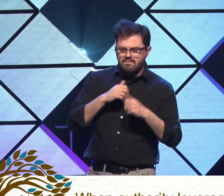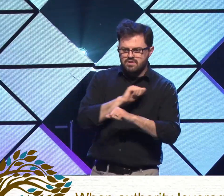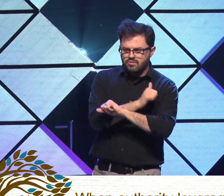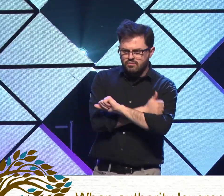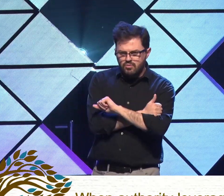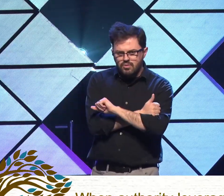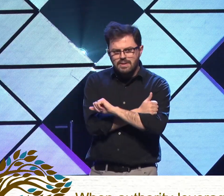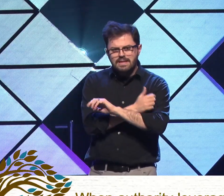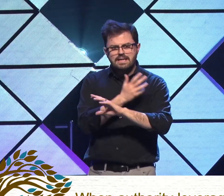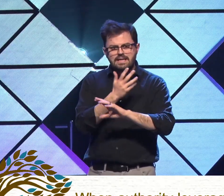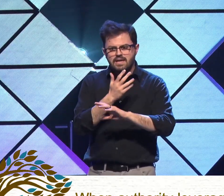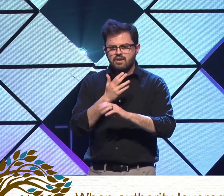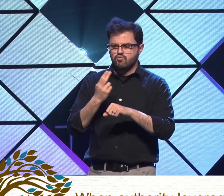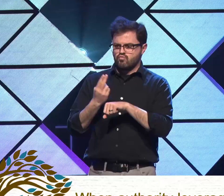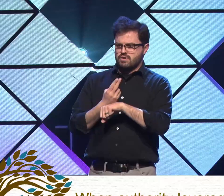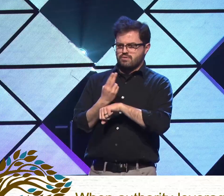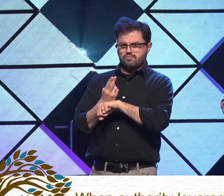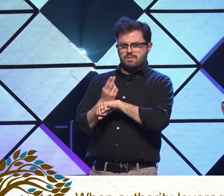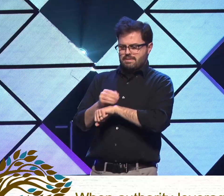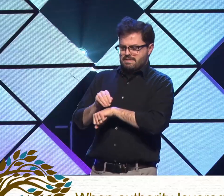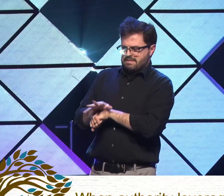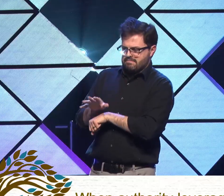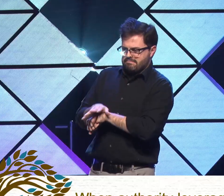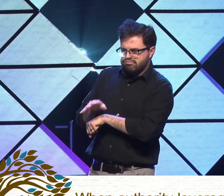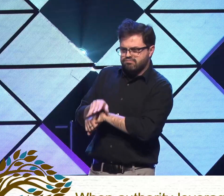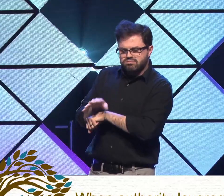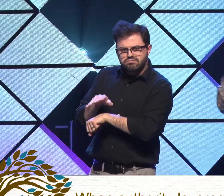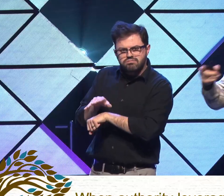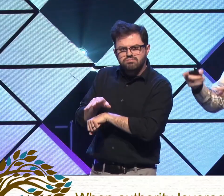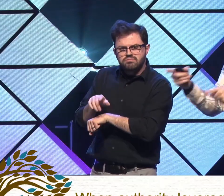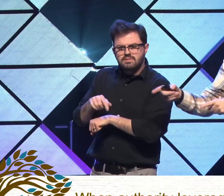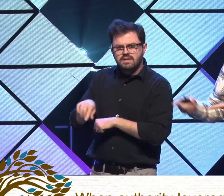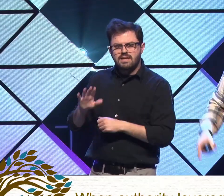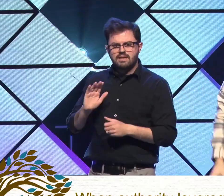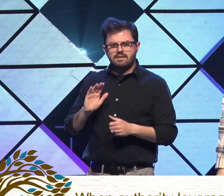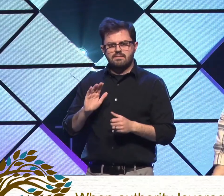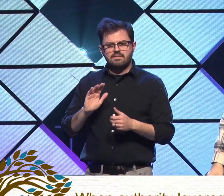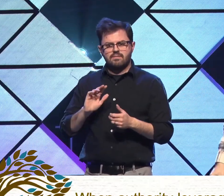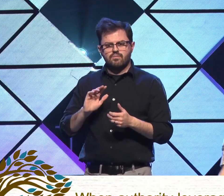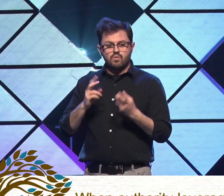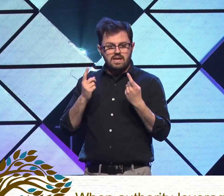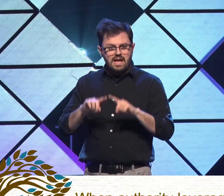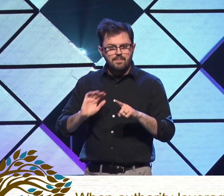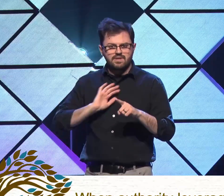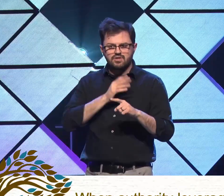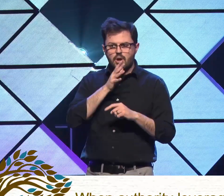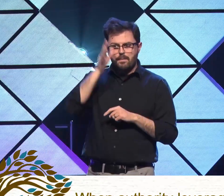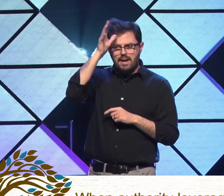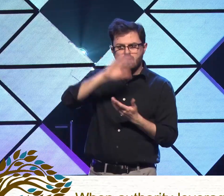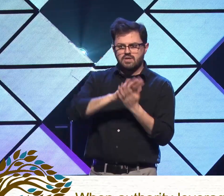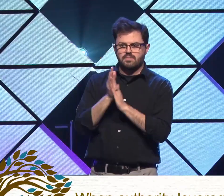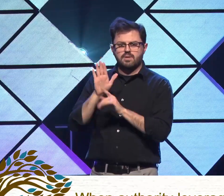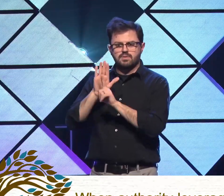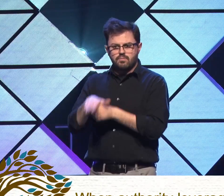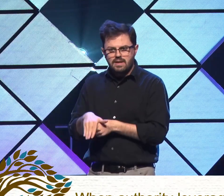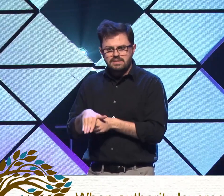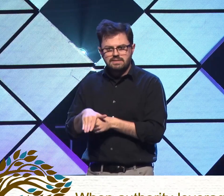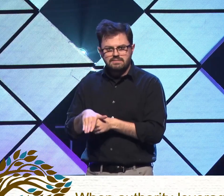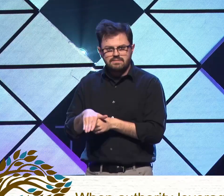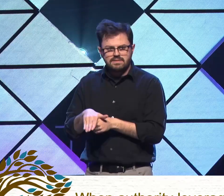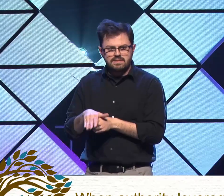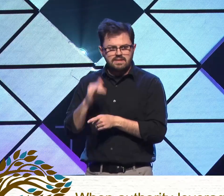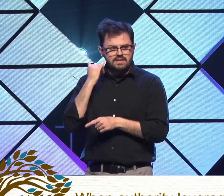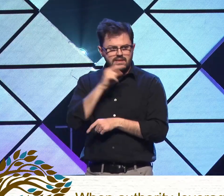parent, and we will leverage our power to influence that behavior, and our parenting will become oppressive if you're a parent. If you're not a parent, ignore that analogy.